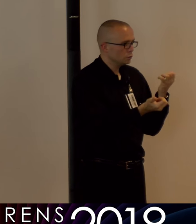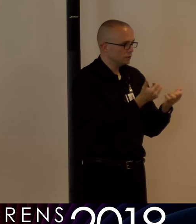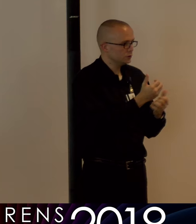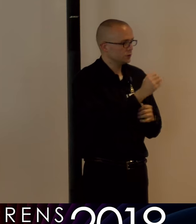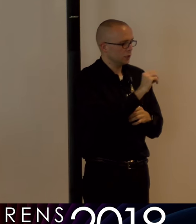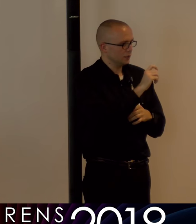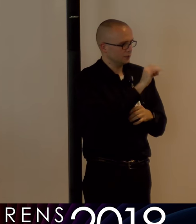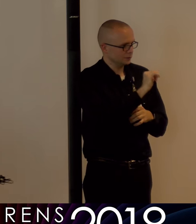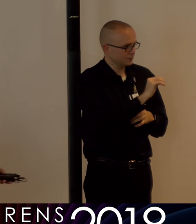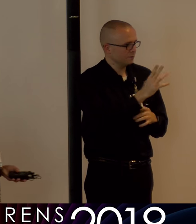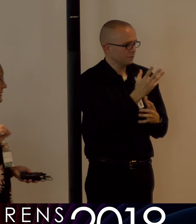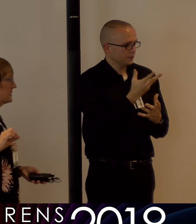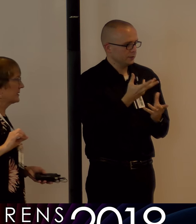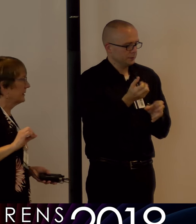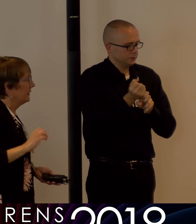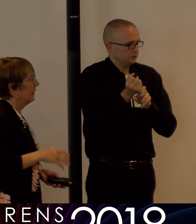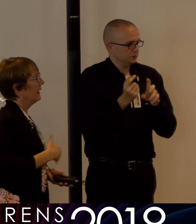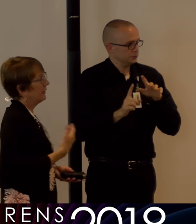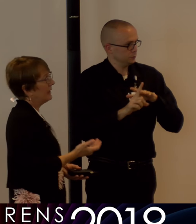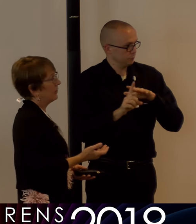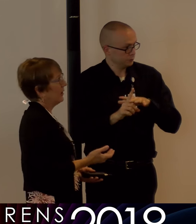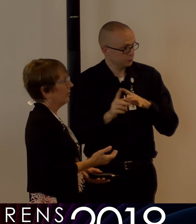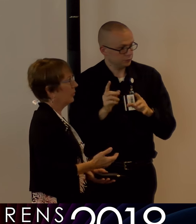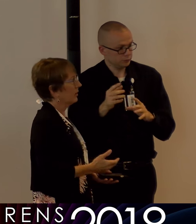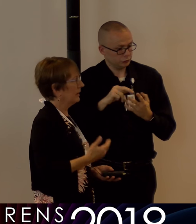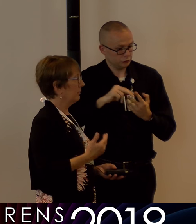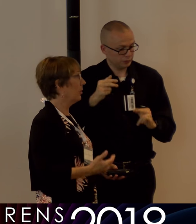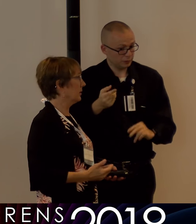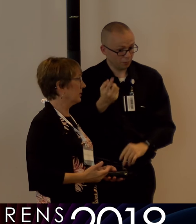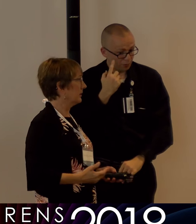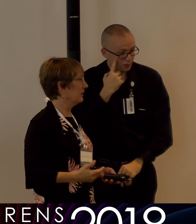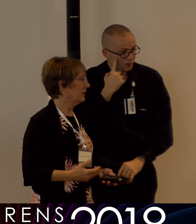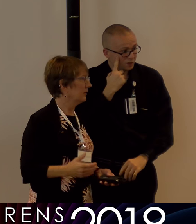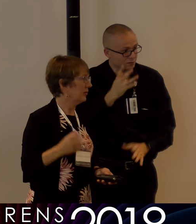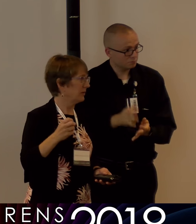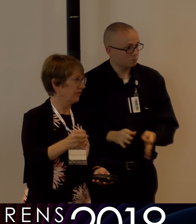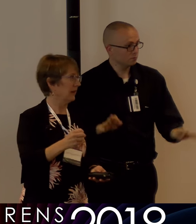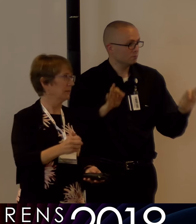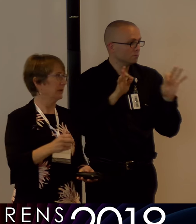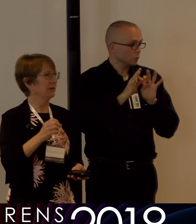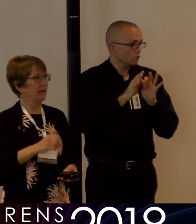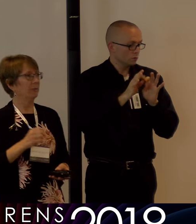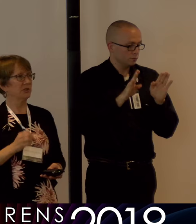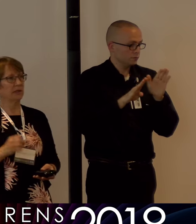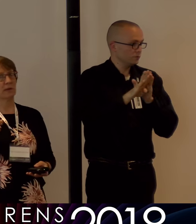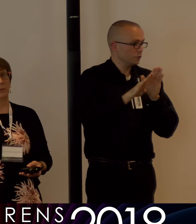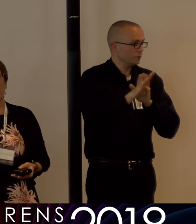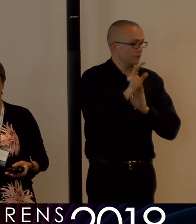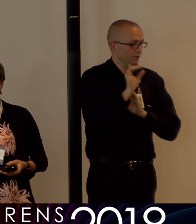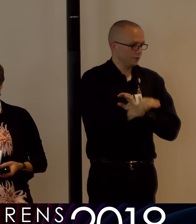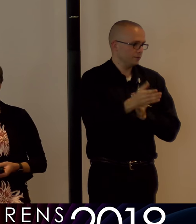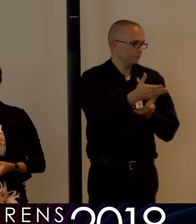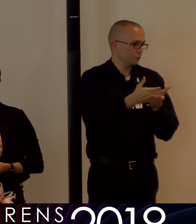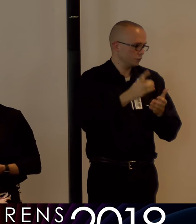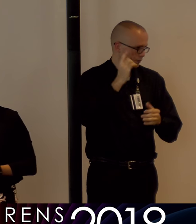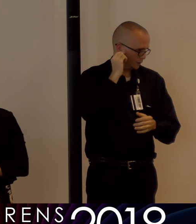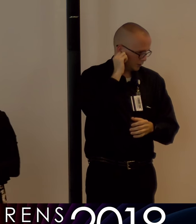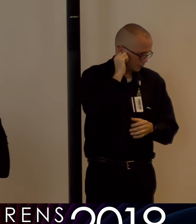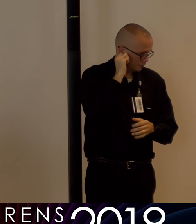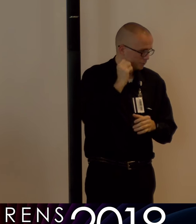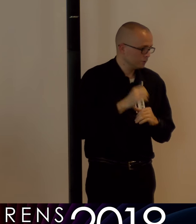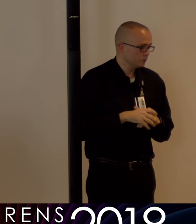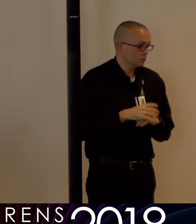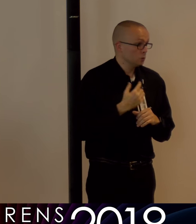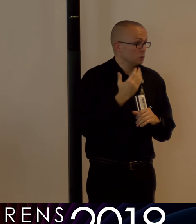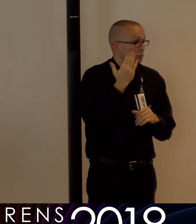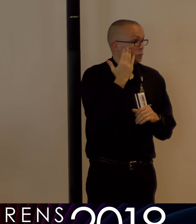octant expresses which genes that they thought were important for development of that particular part of the ear.